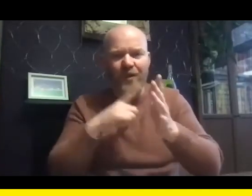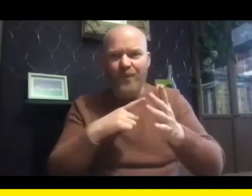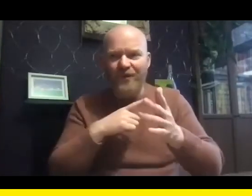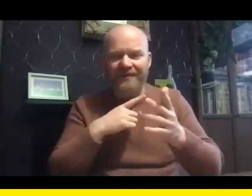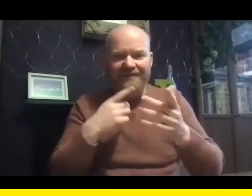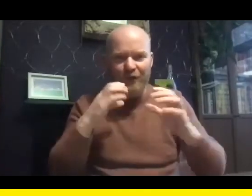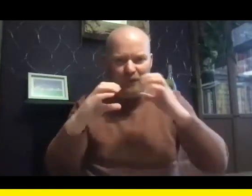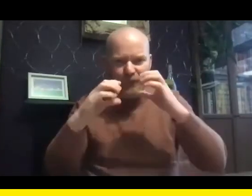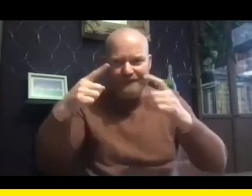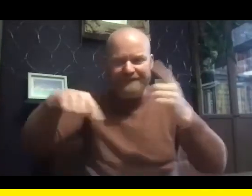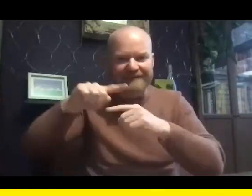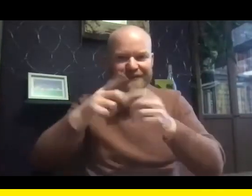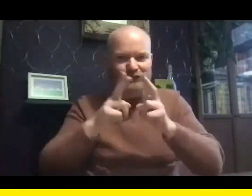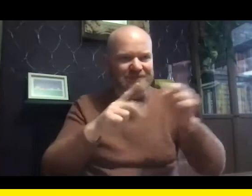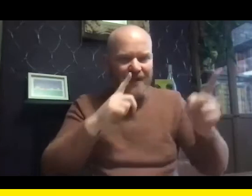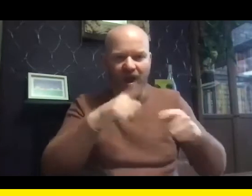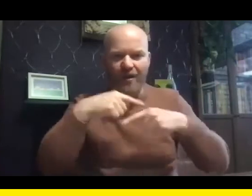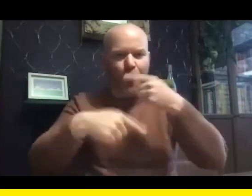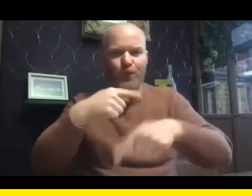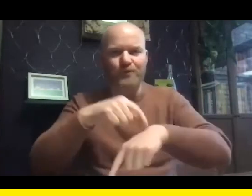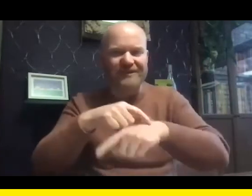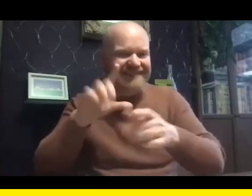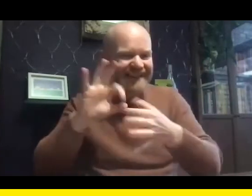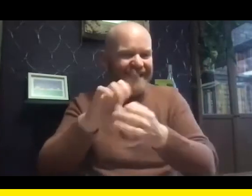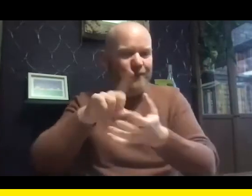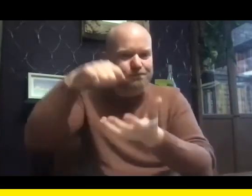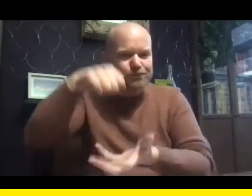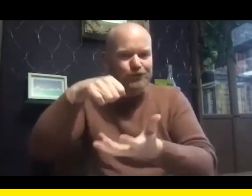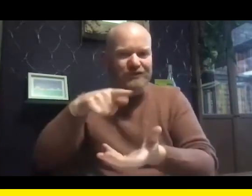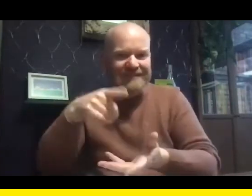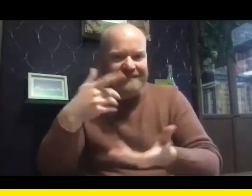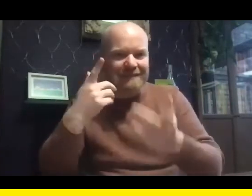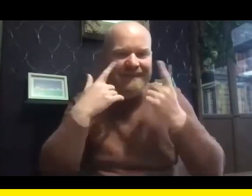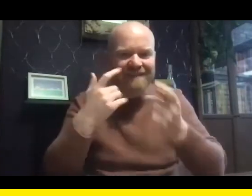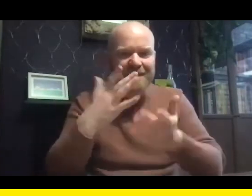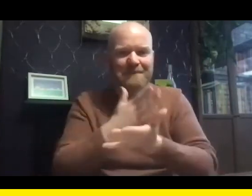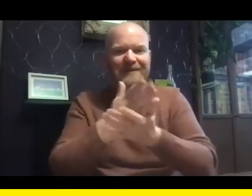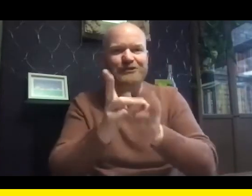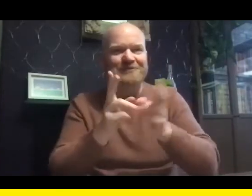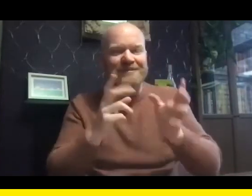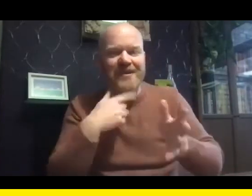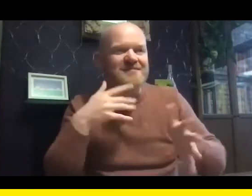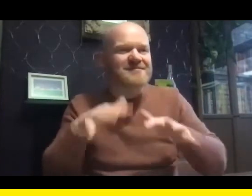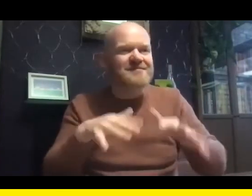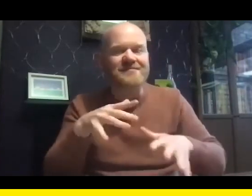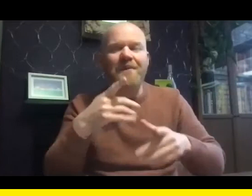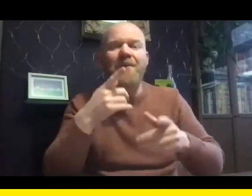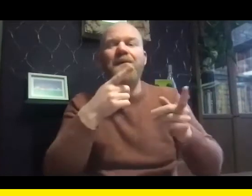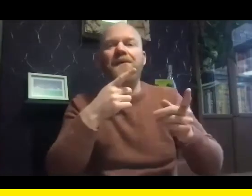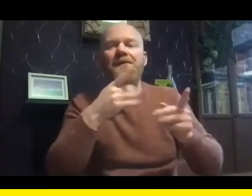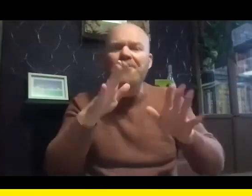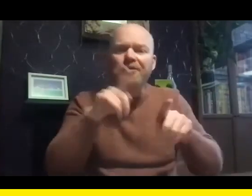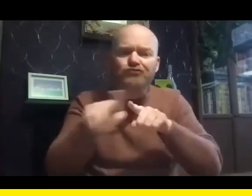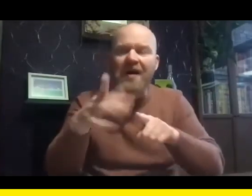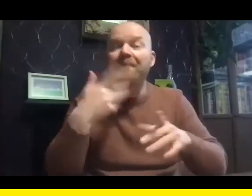offered the post of a coordinator, and I was thinking, well, how am I going to be able to communicate with other staff? Would there be enough budget for